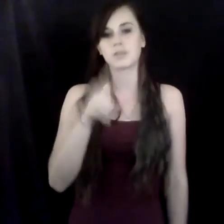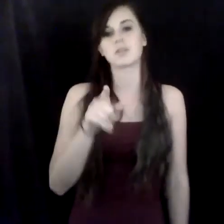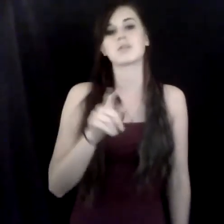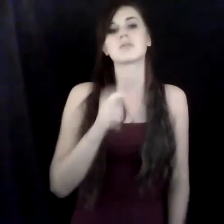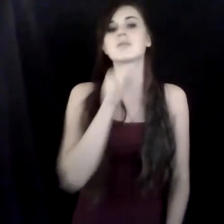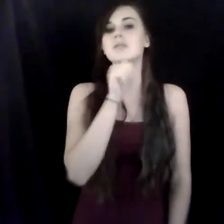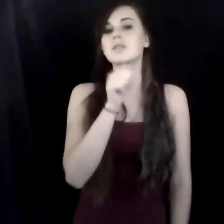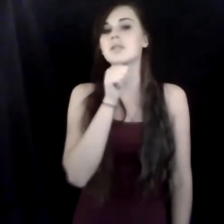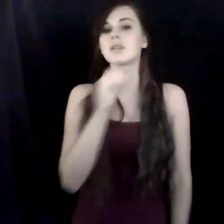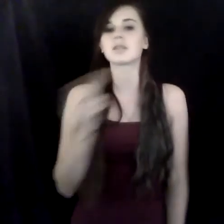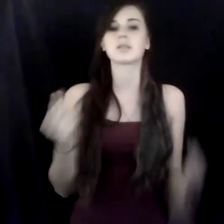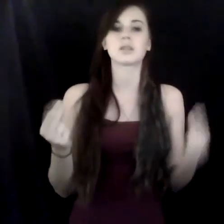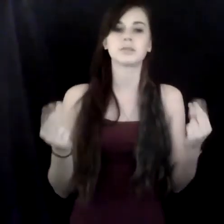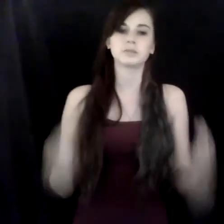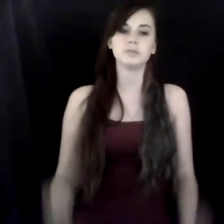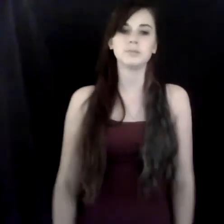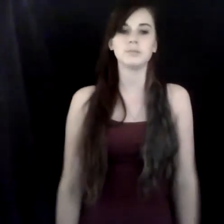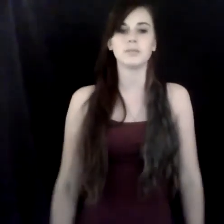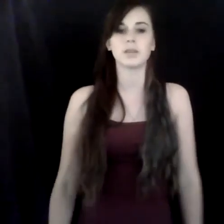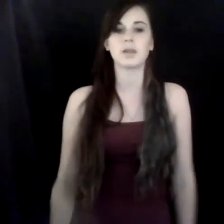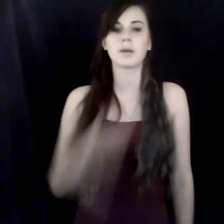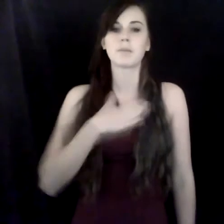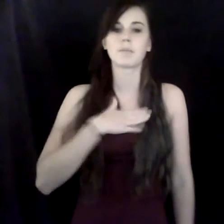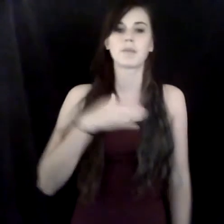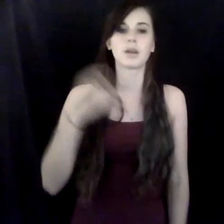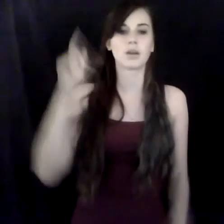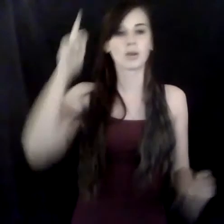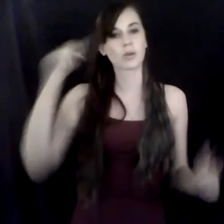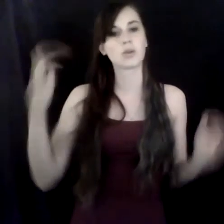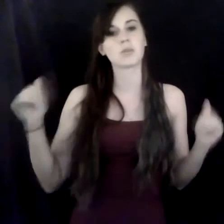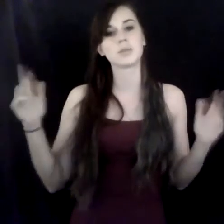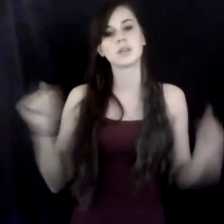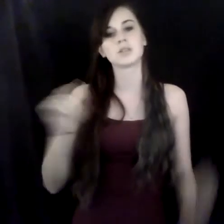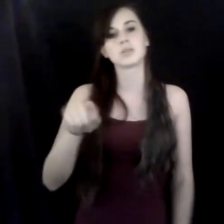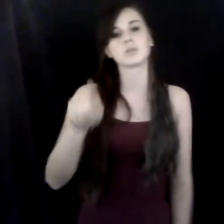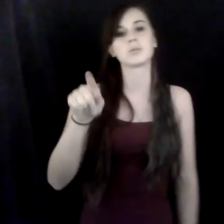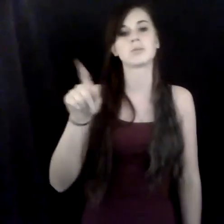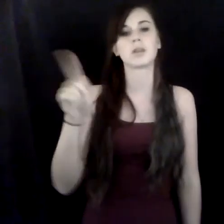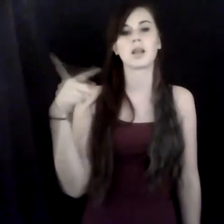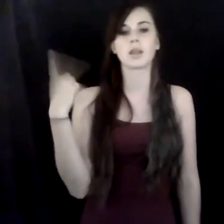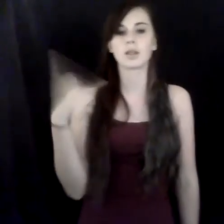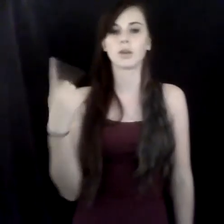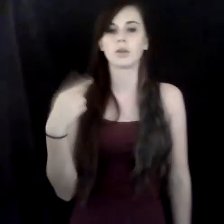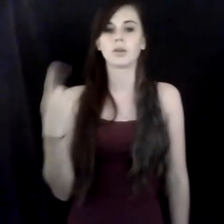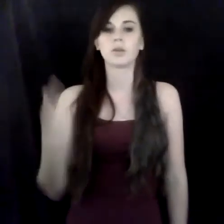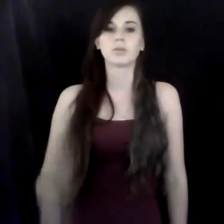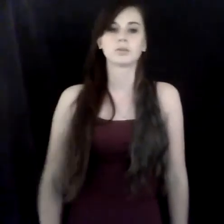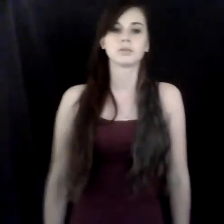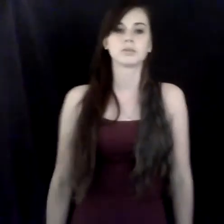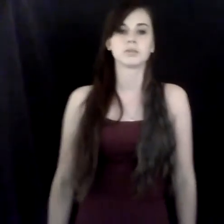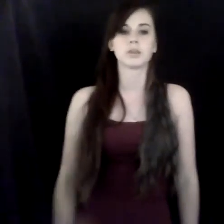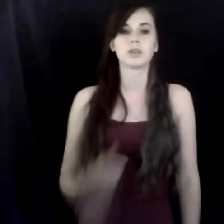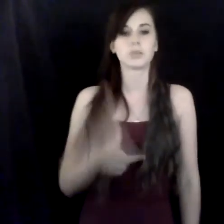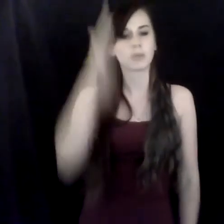if you don't My hope is you alone You've been